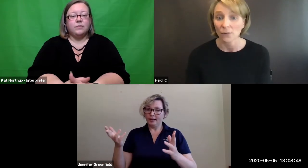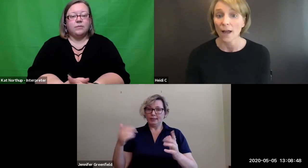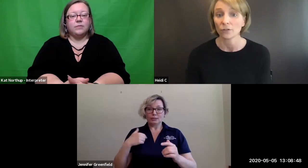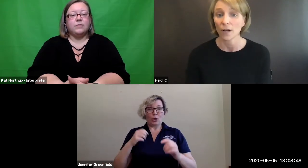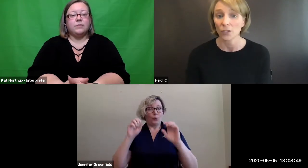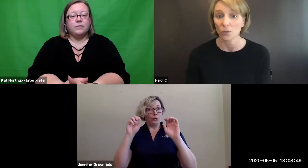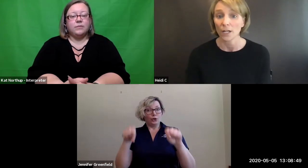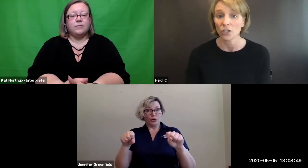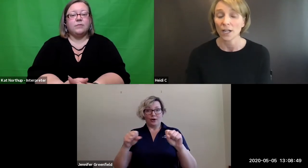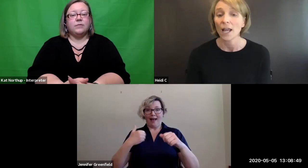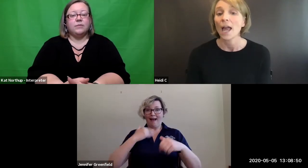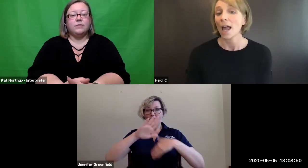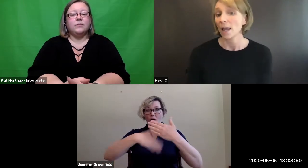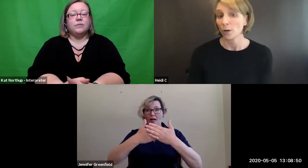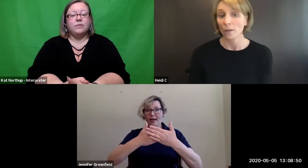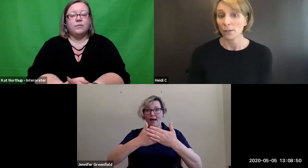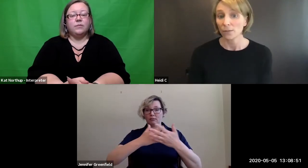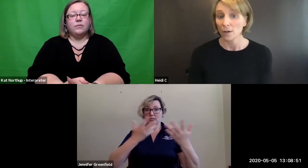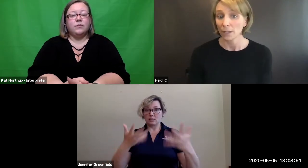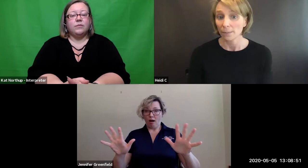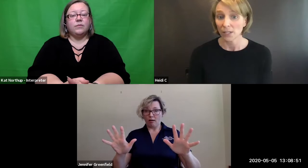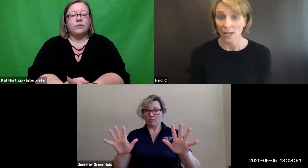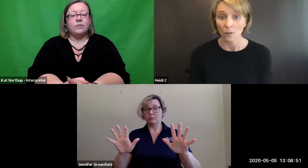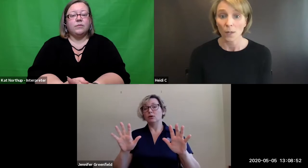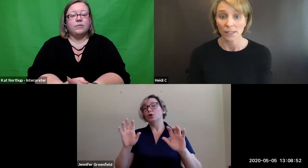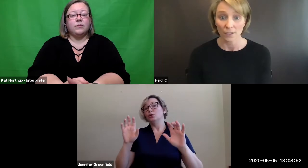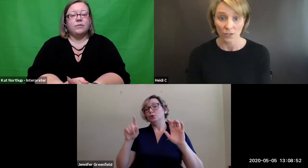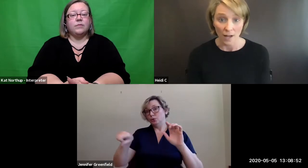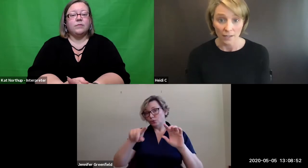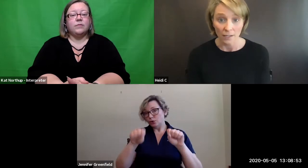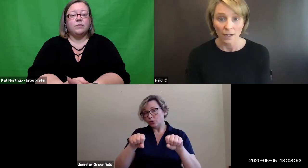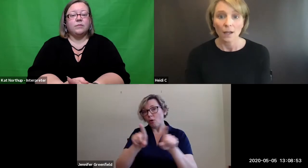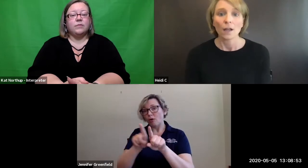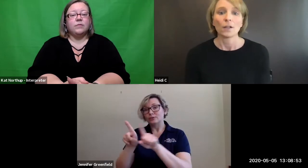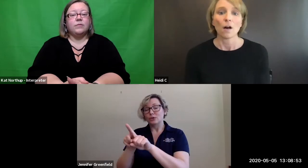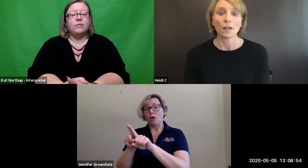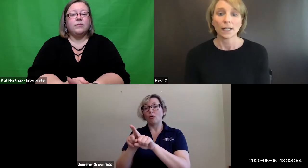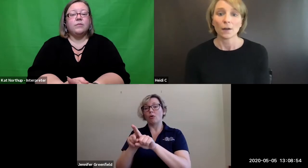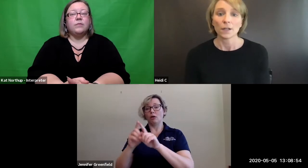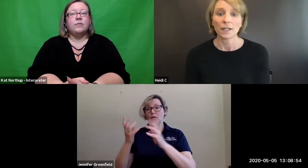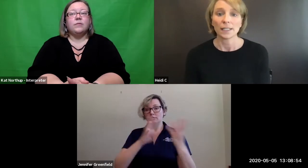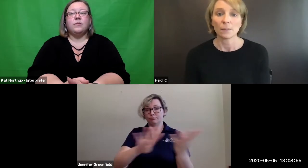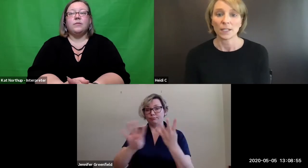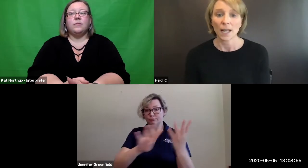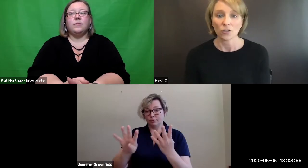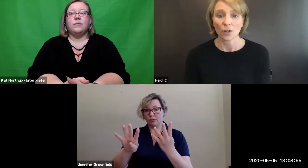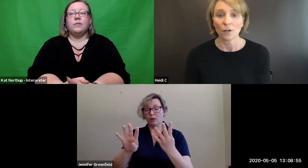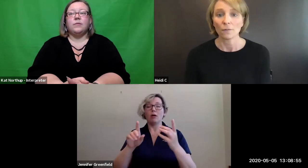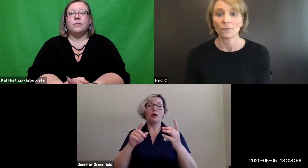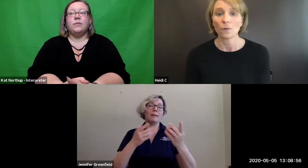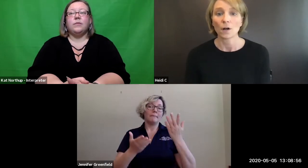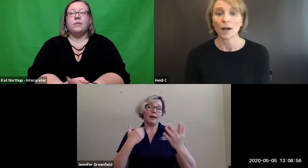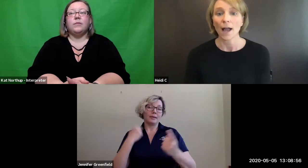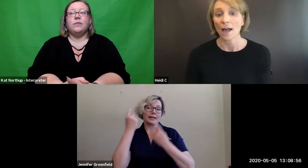plans for after graduation and put all those video clips together once they're done. Also, there is the